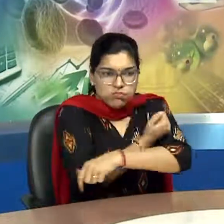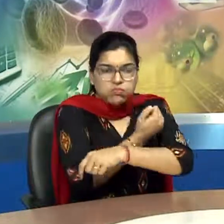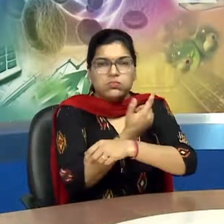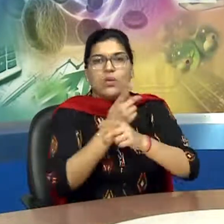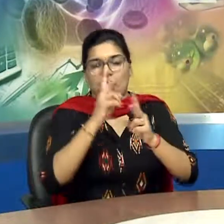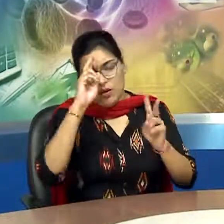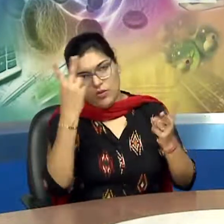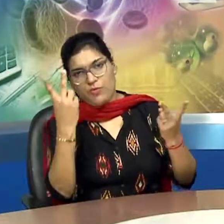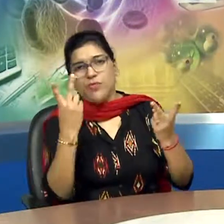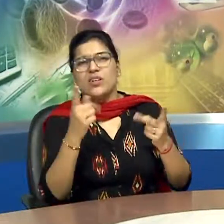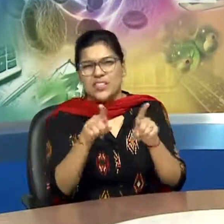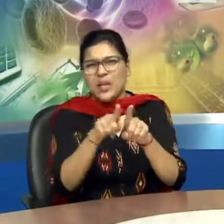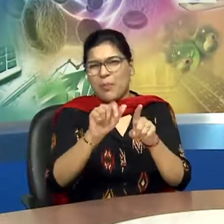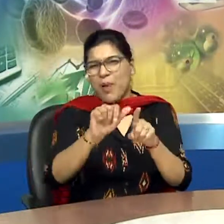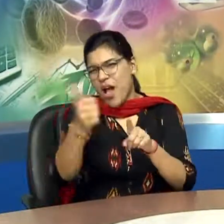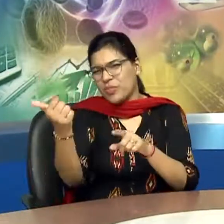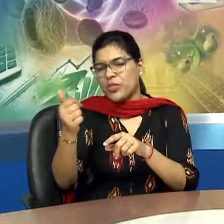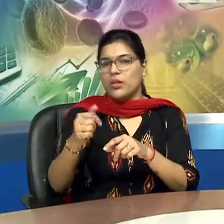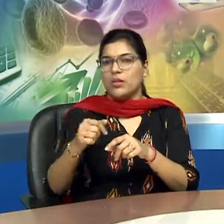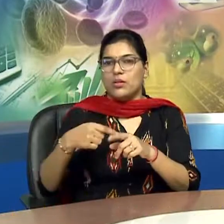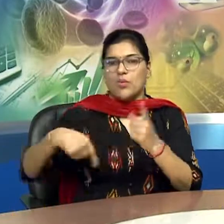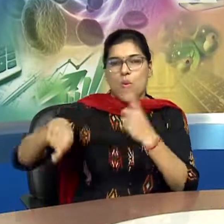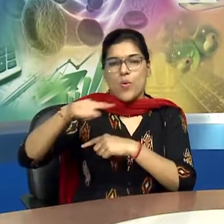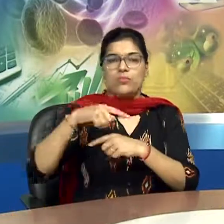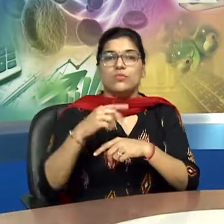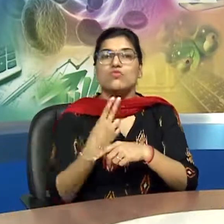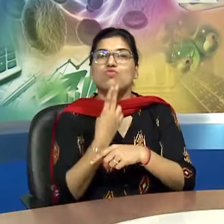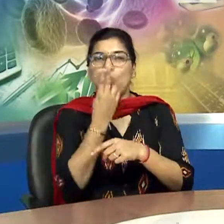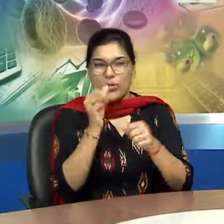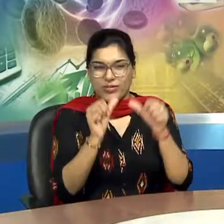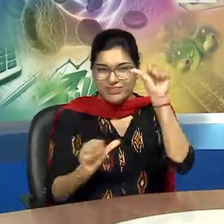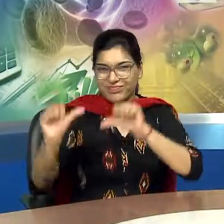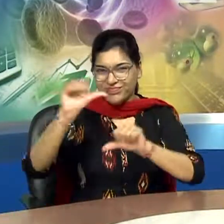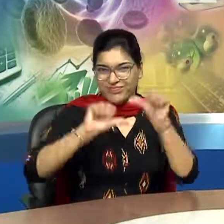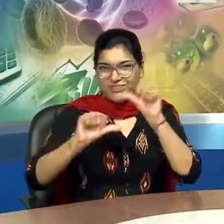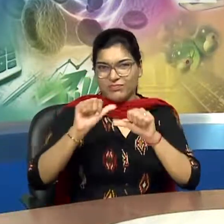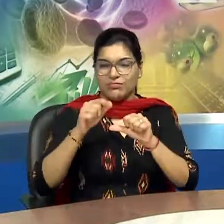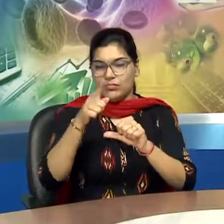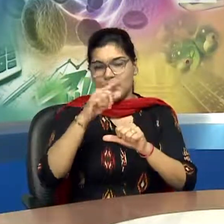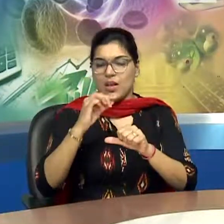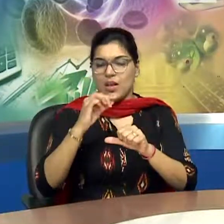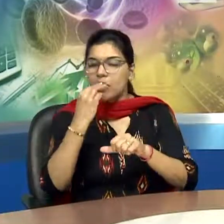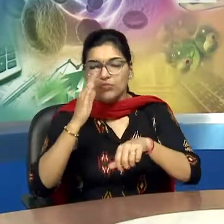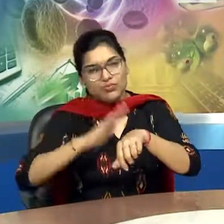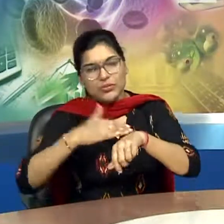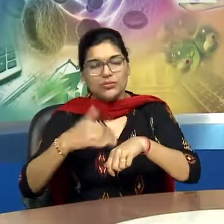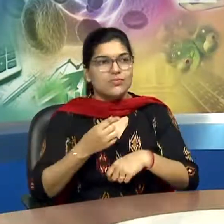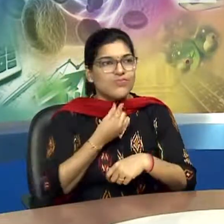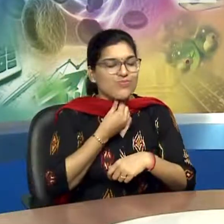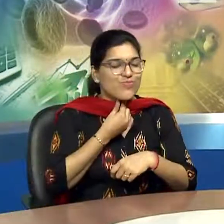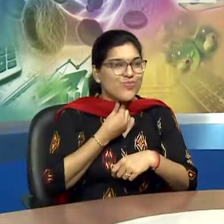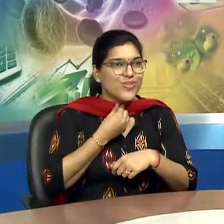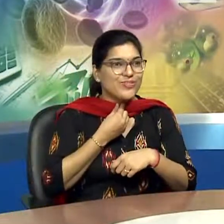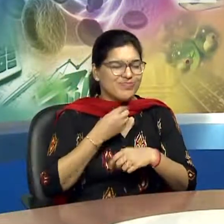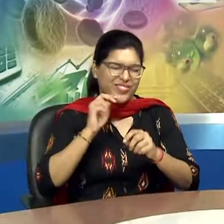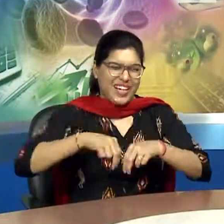It can be of any reason. The reason can be anything. It may be drug addiction